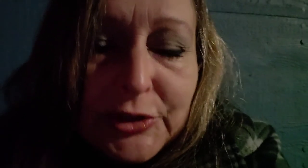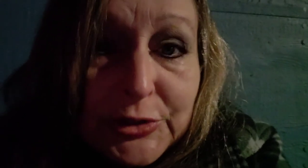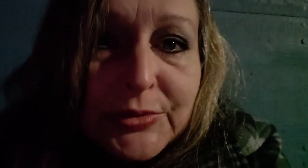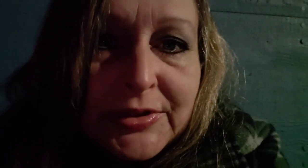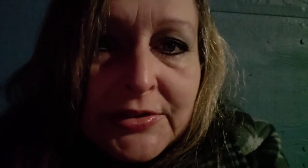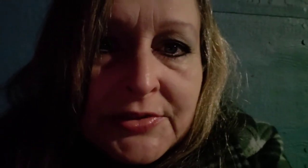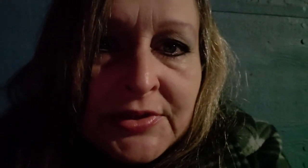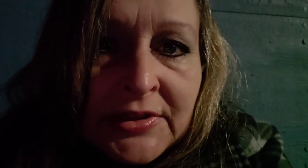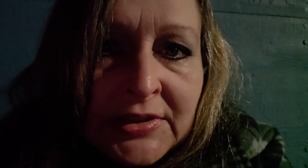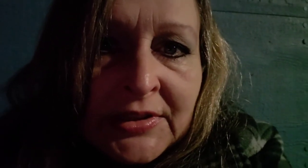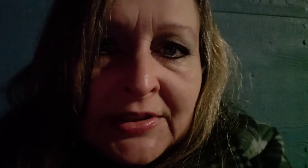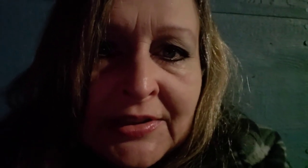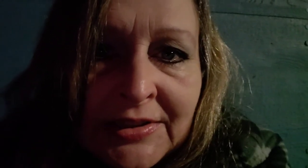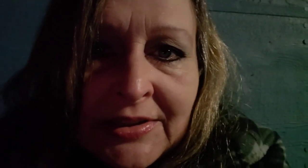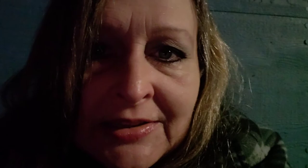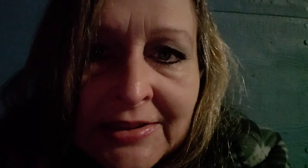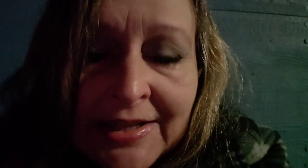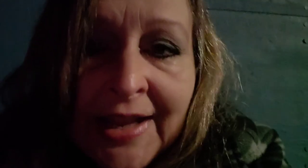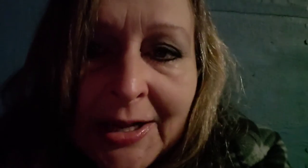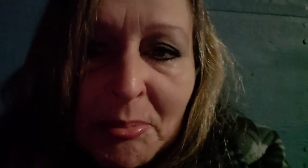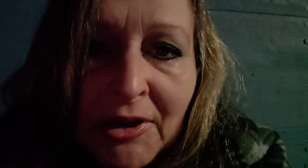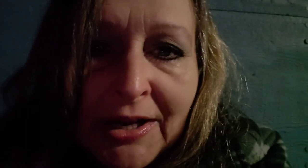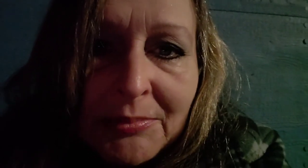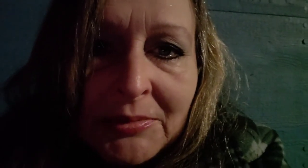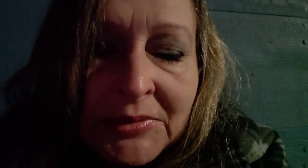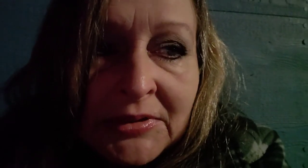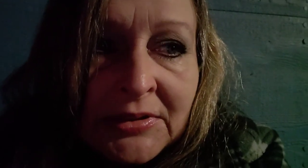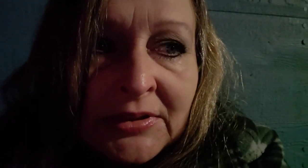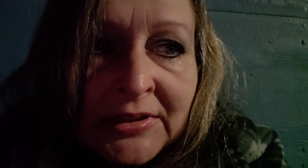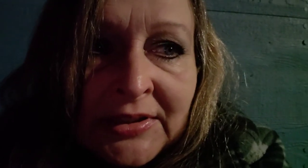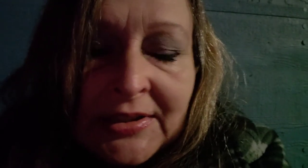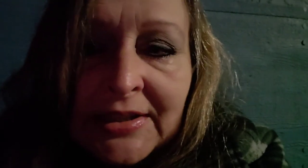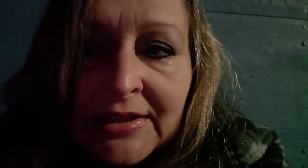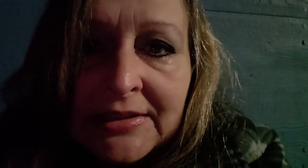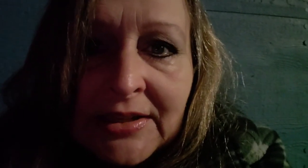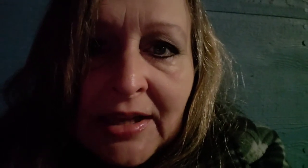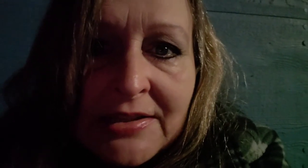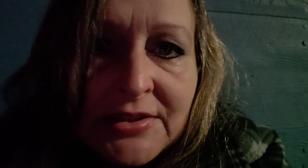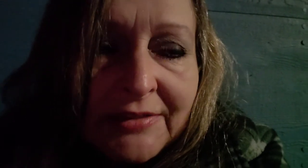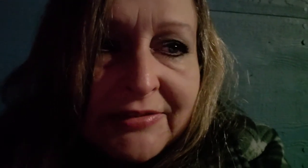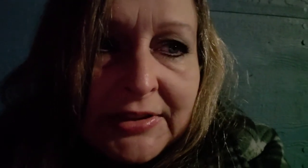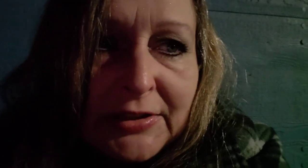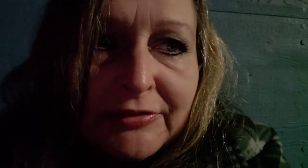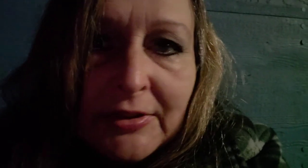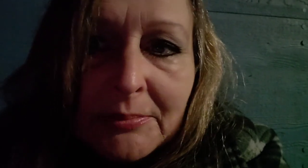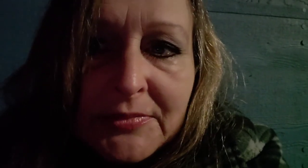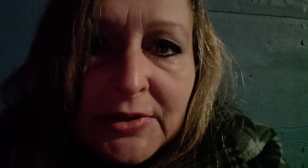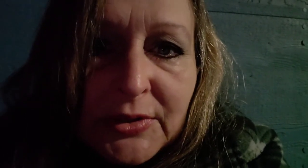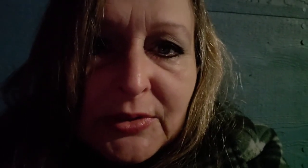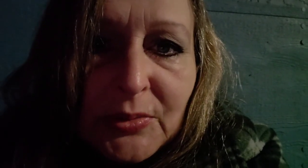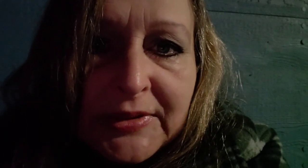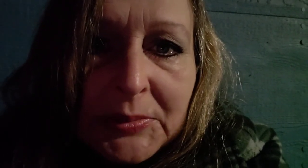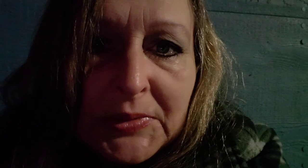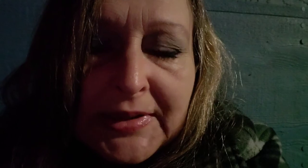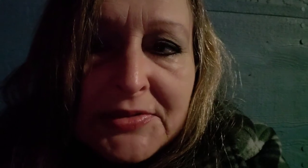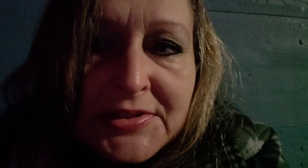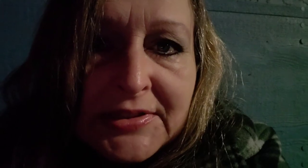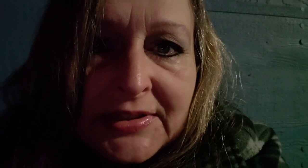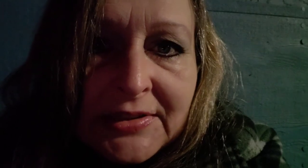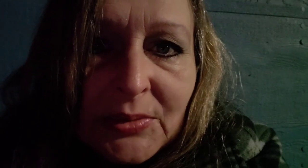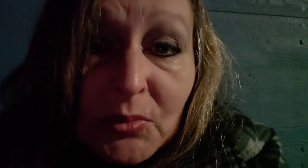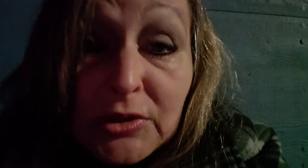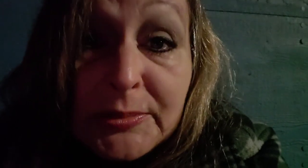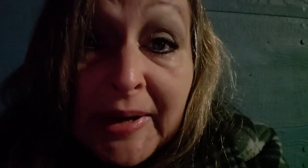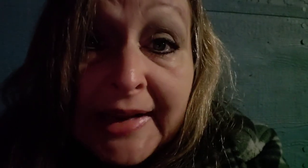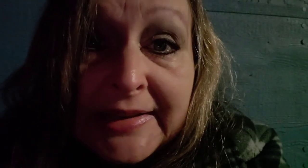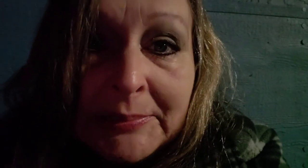back New Year's that they had a problem. And I saw a video from the WHO when they were announcing